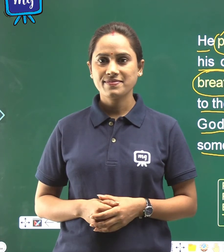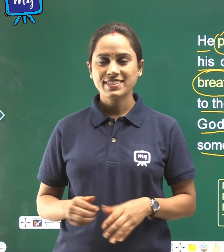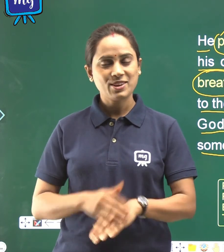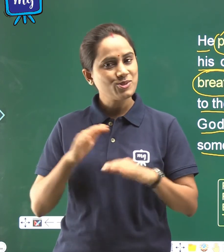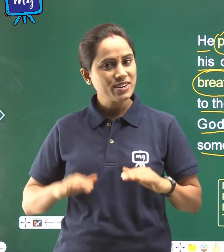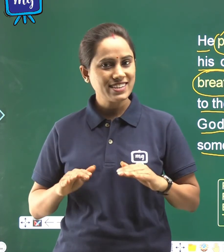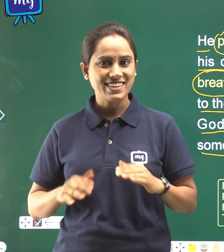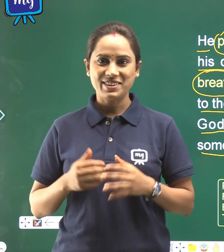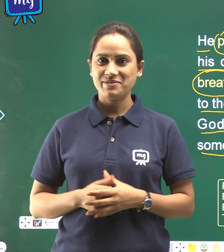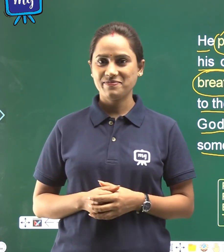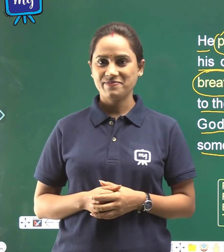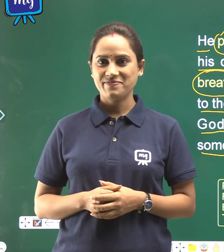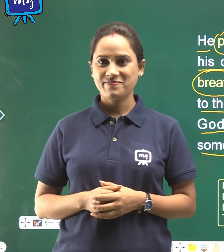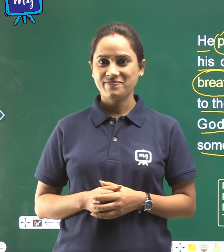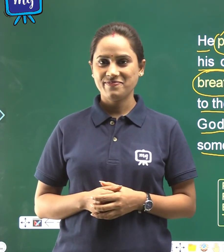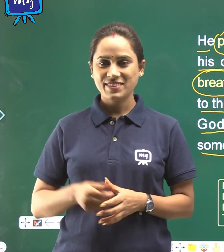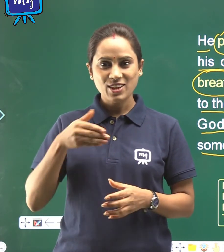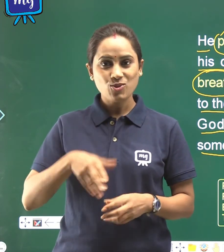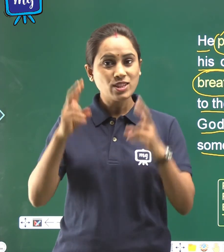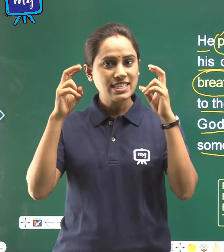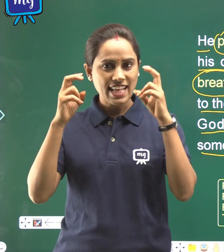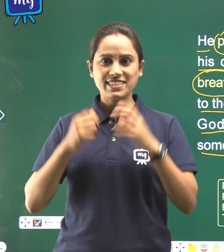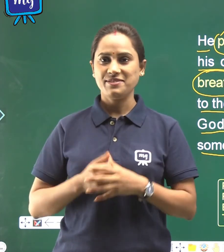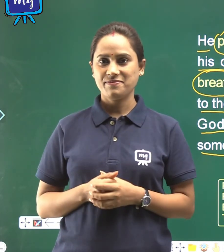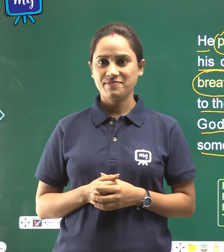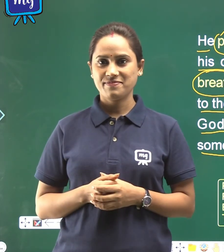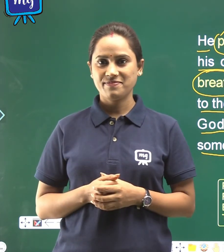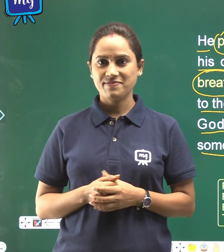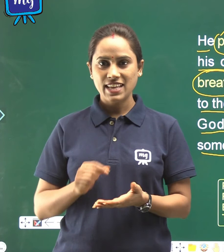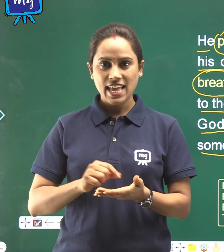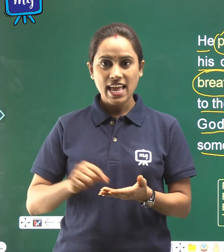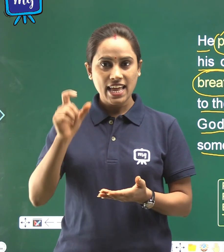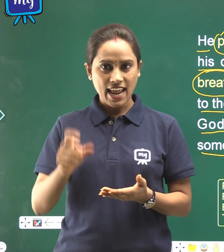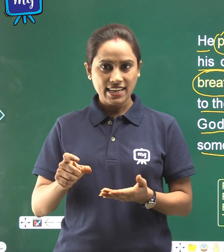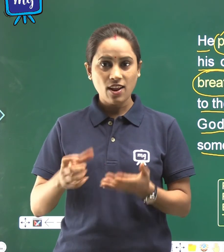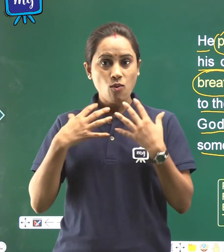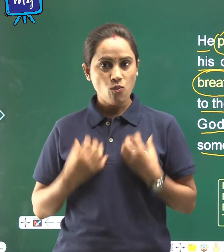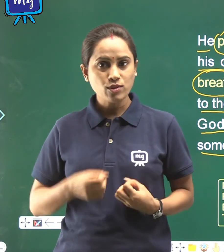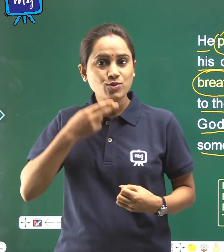So dear children, through this lesson, writer wants to say